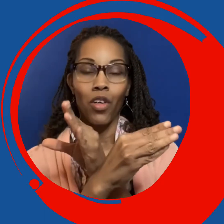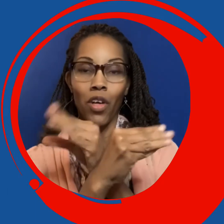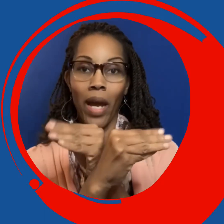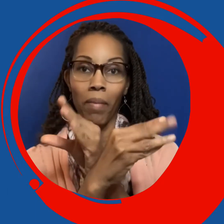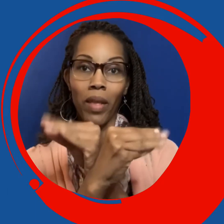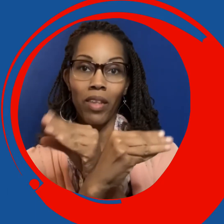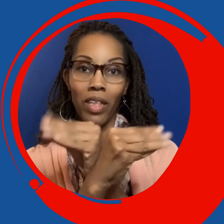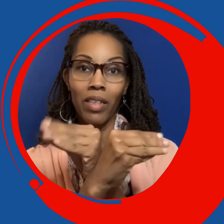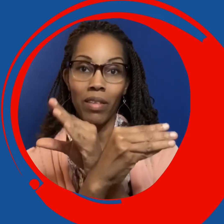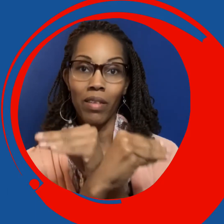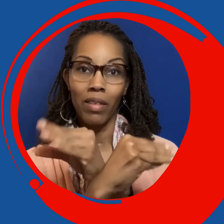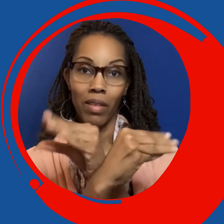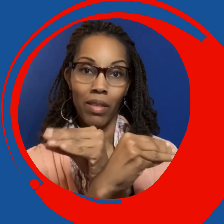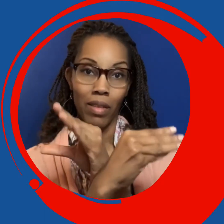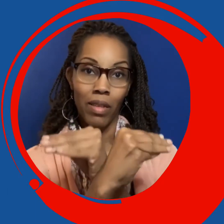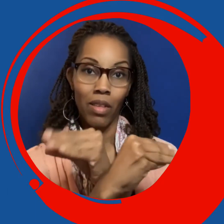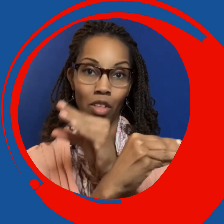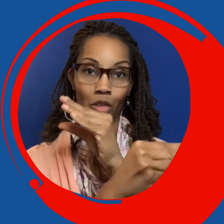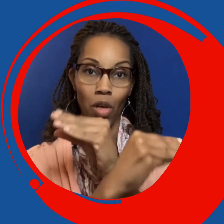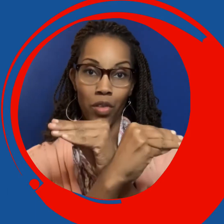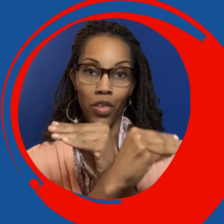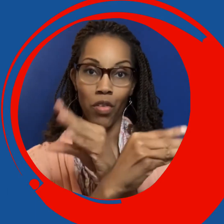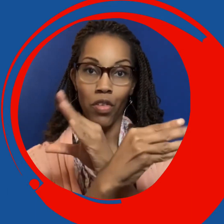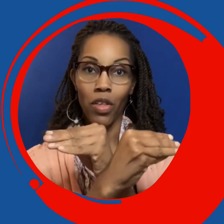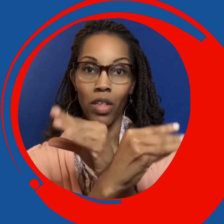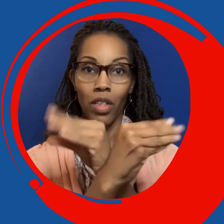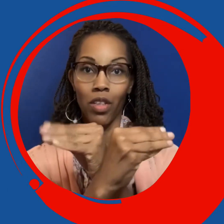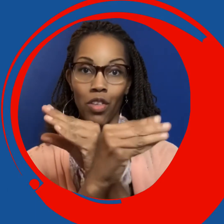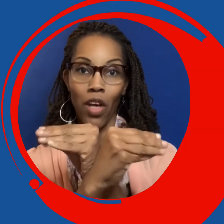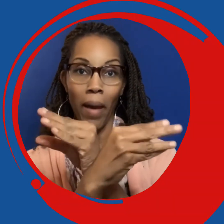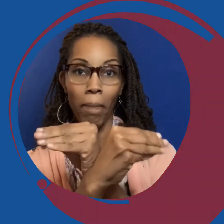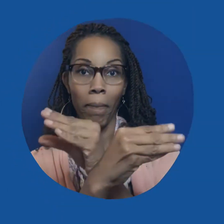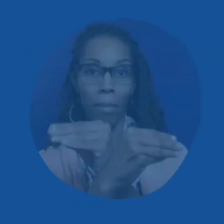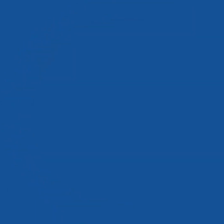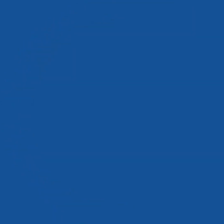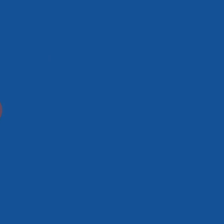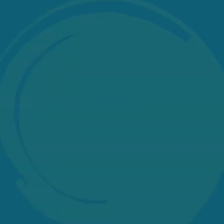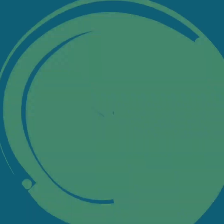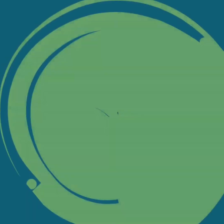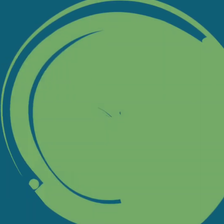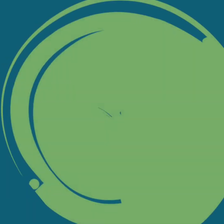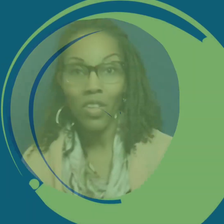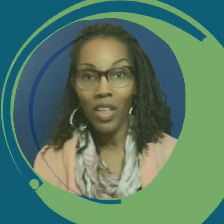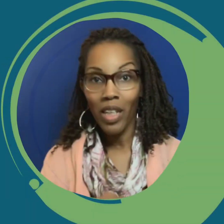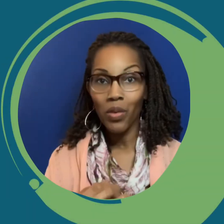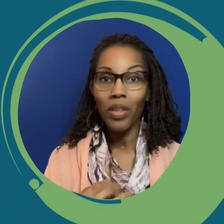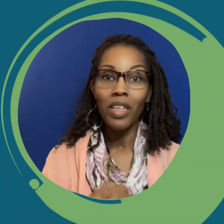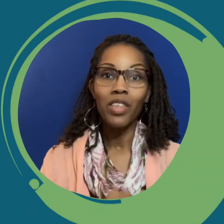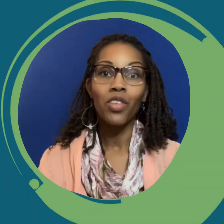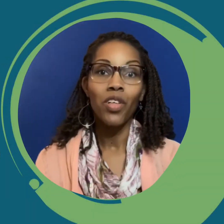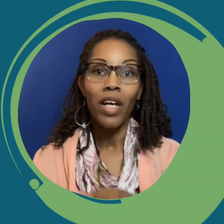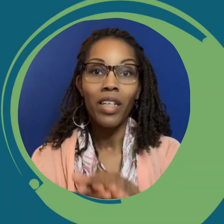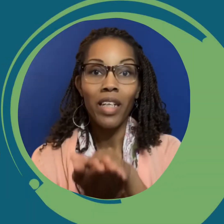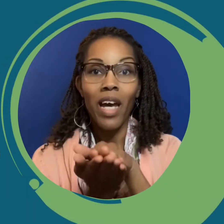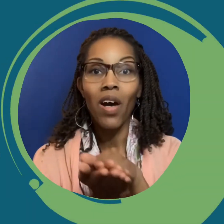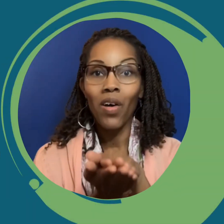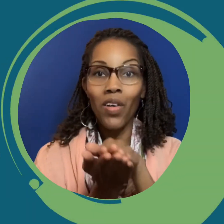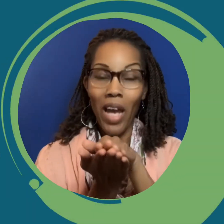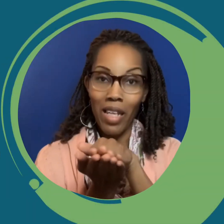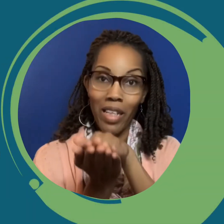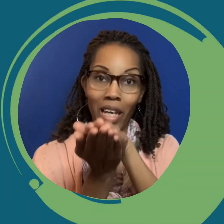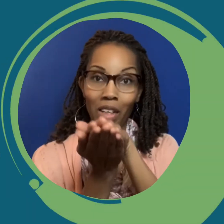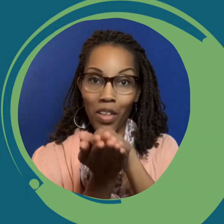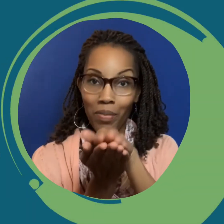Or crab like this. You can cross over and crab. So the next one is crocodile